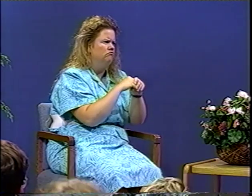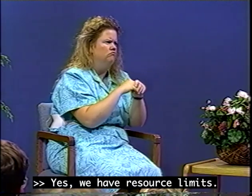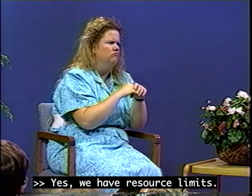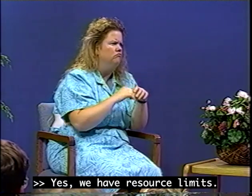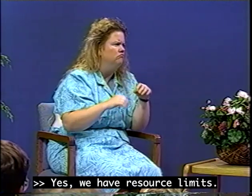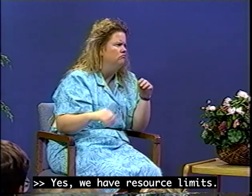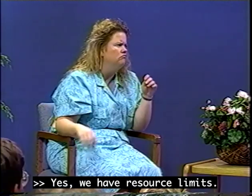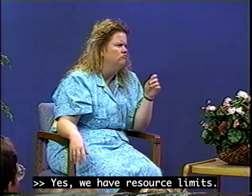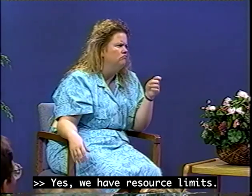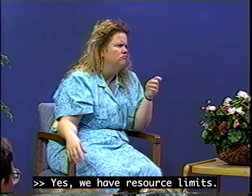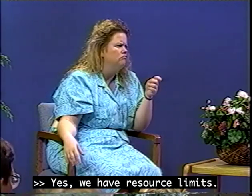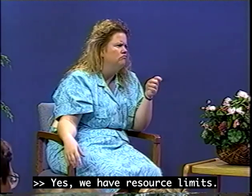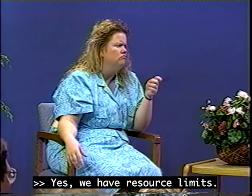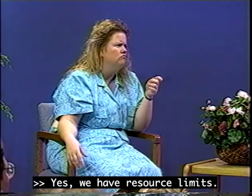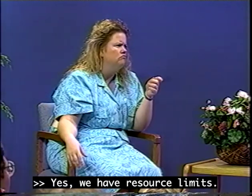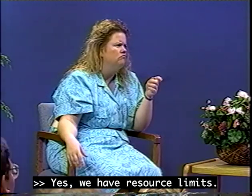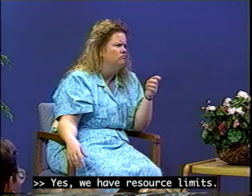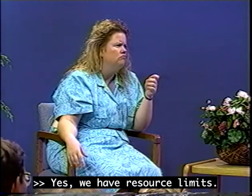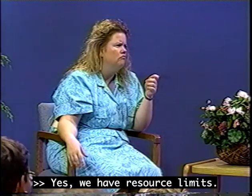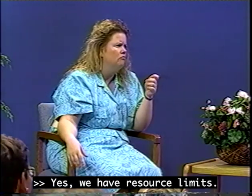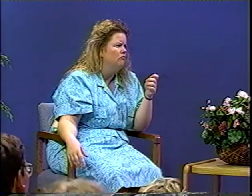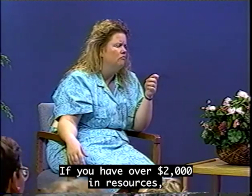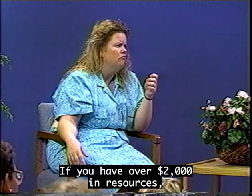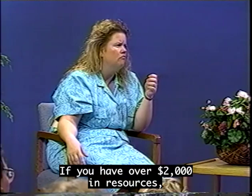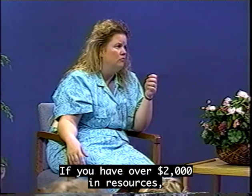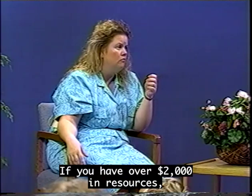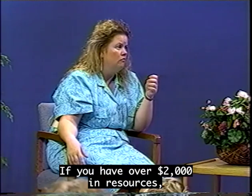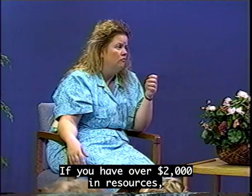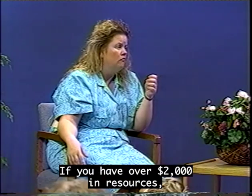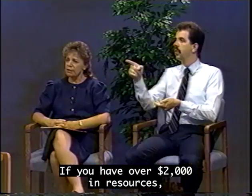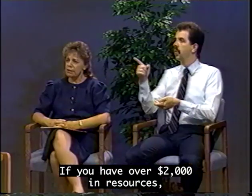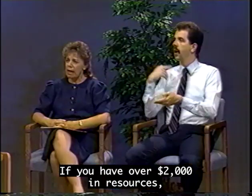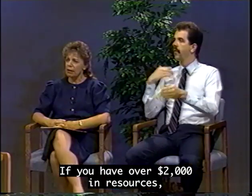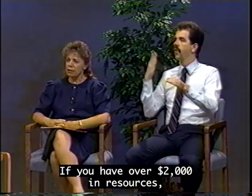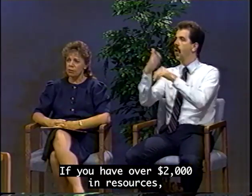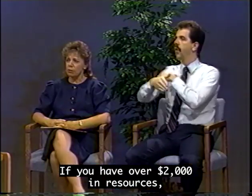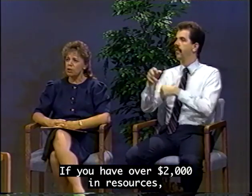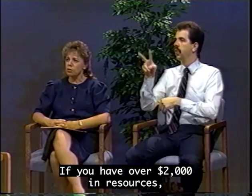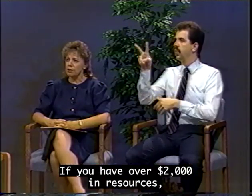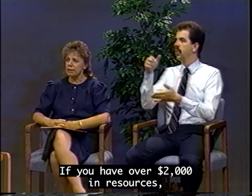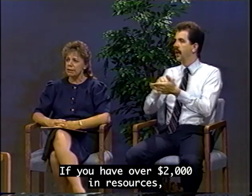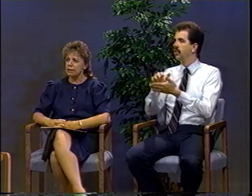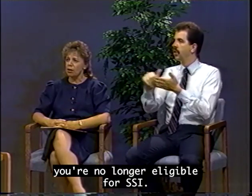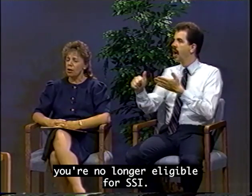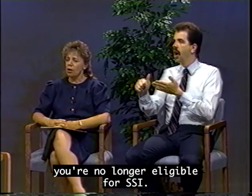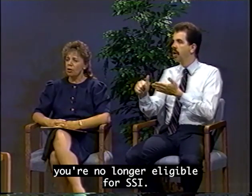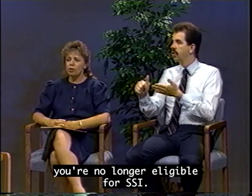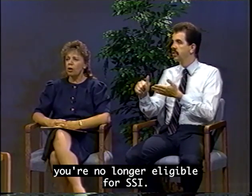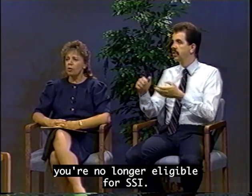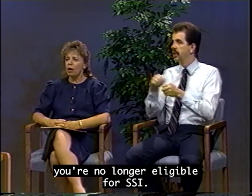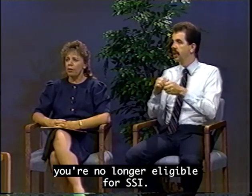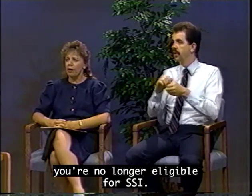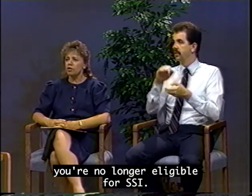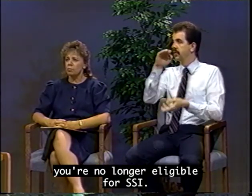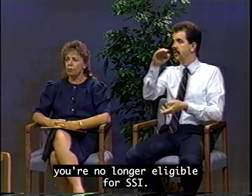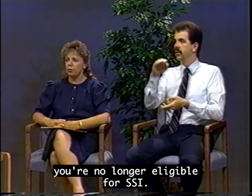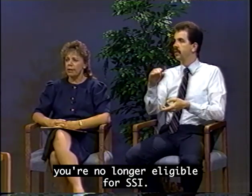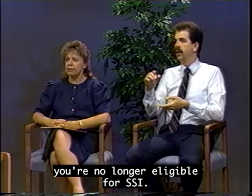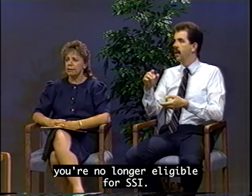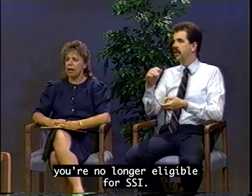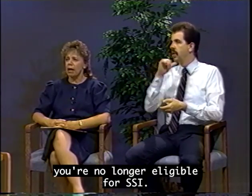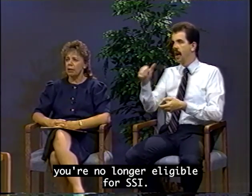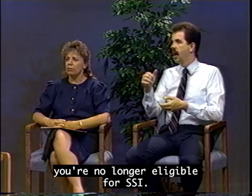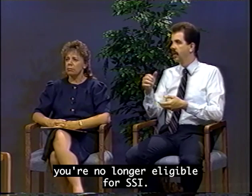in savings? Yes, we have resource limits. If you have over $2,000 in resources, you're no longer eligible